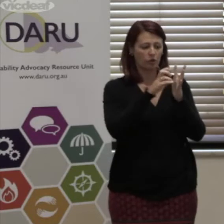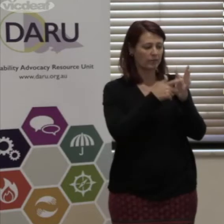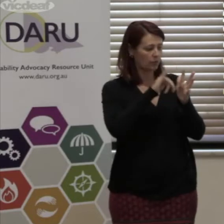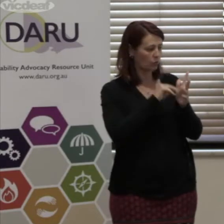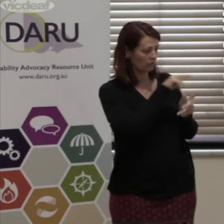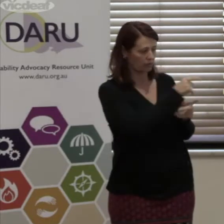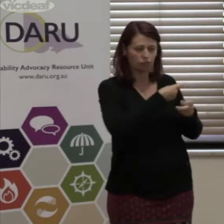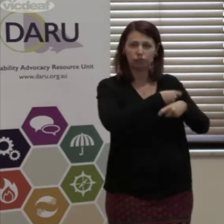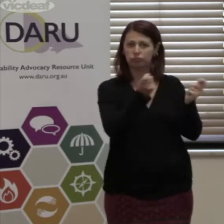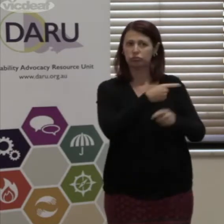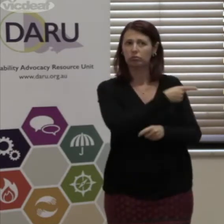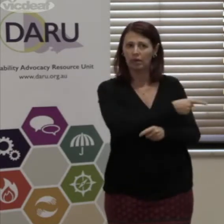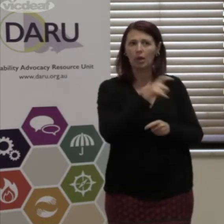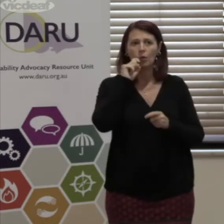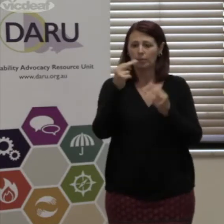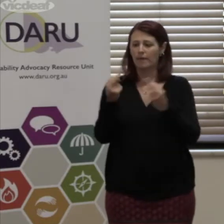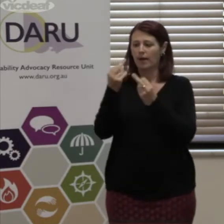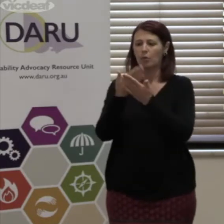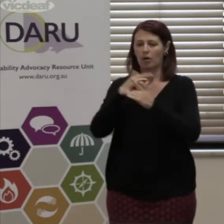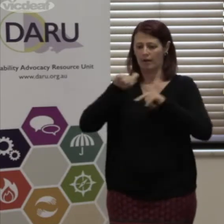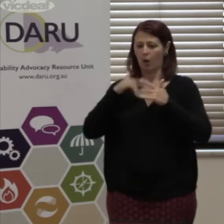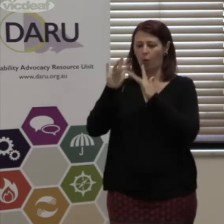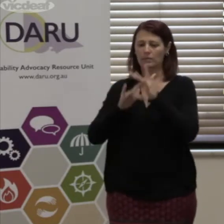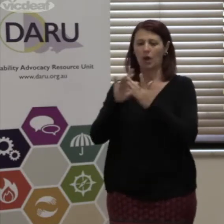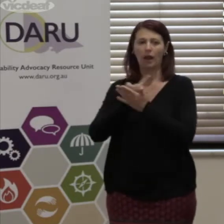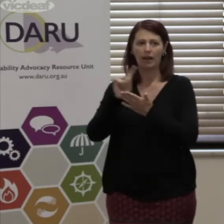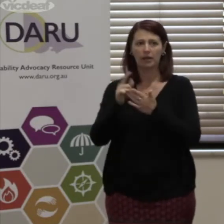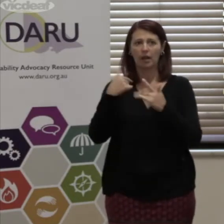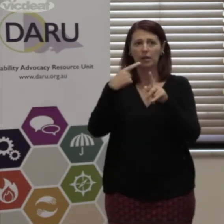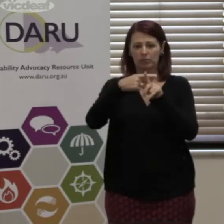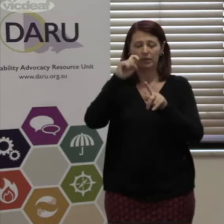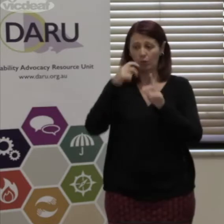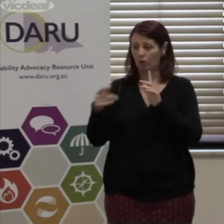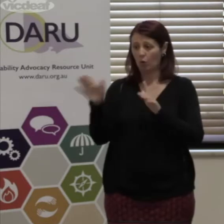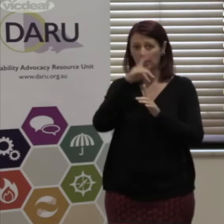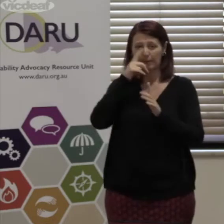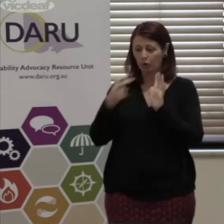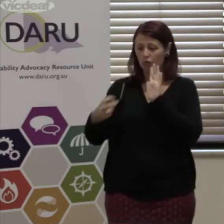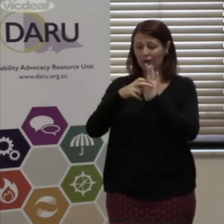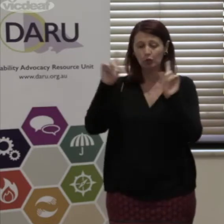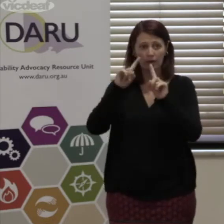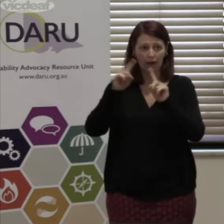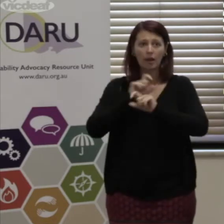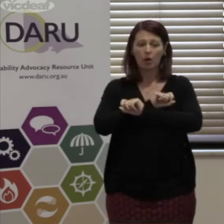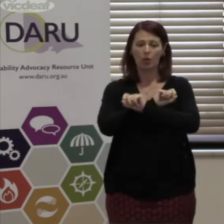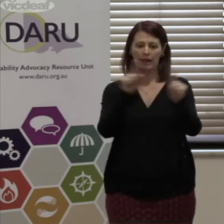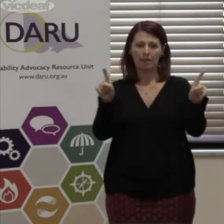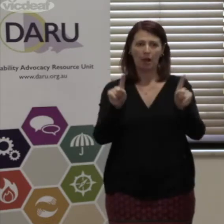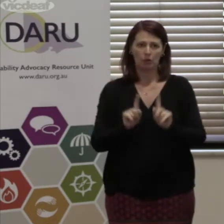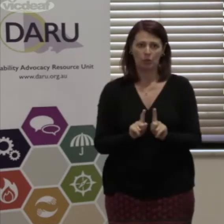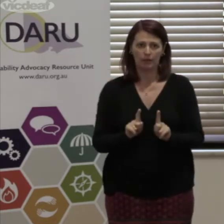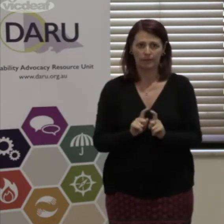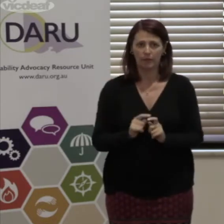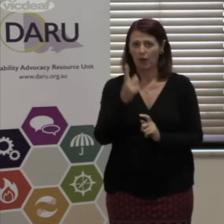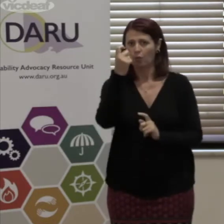referred to today will be available on our website later. And we will send out an email to everyone registered today when it's all ready.